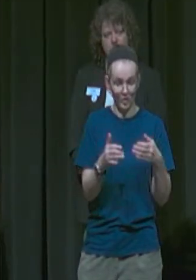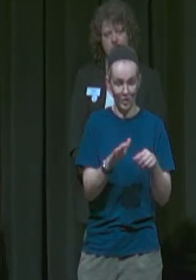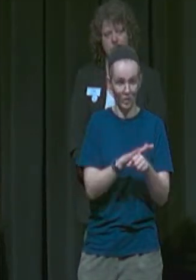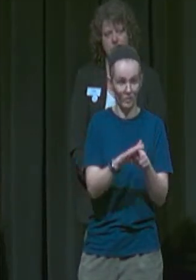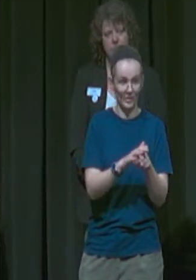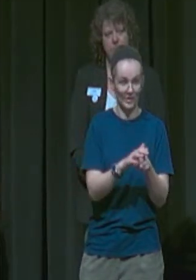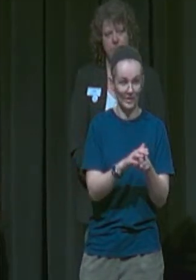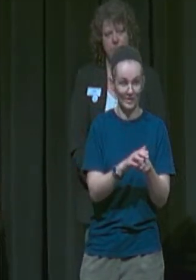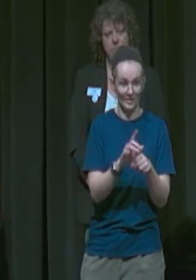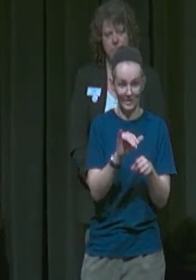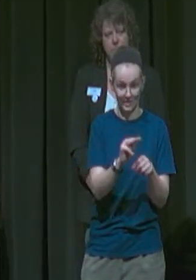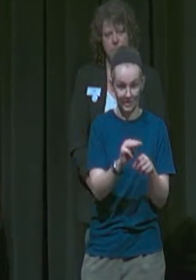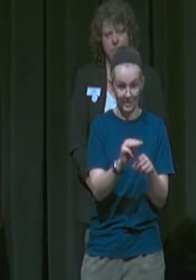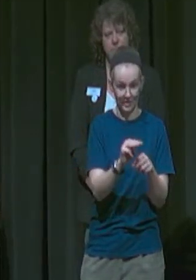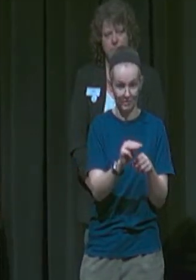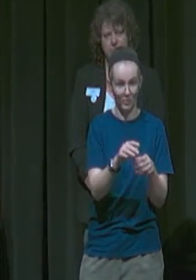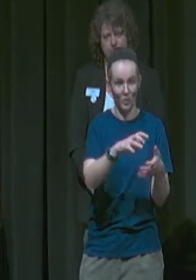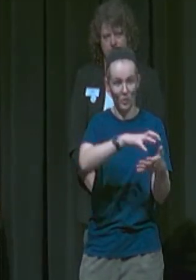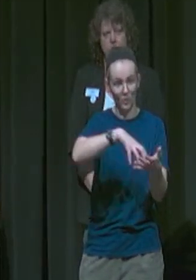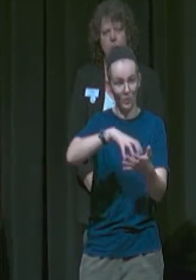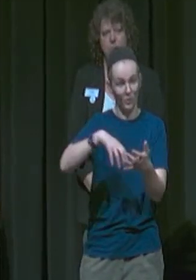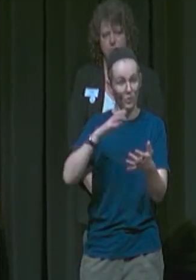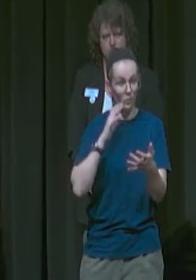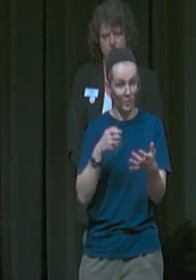of the dam